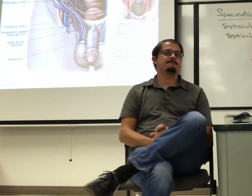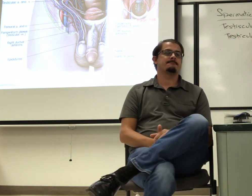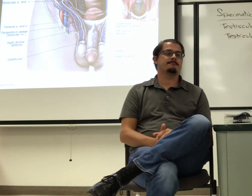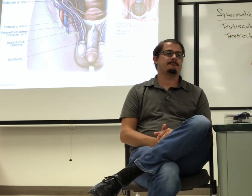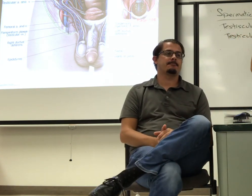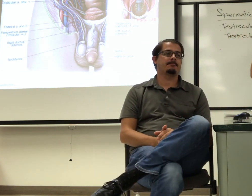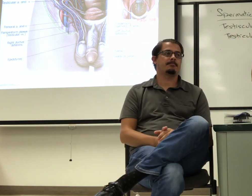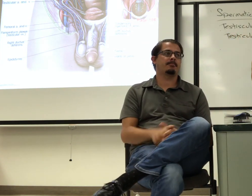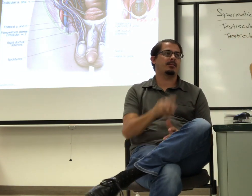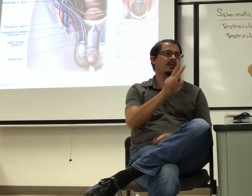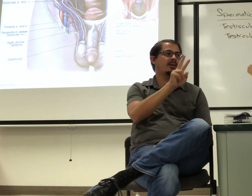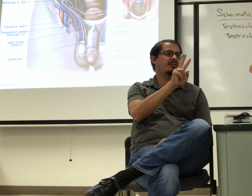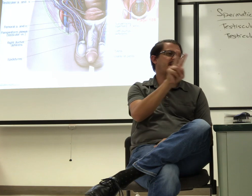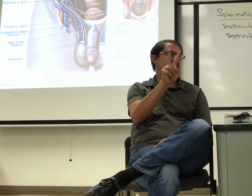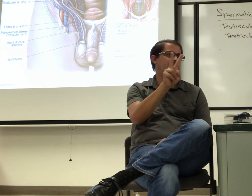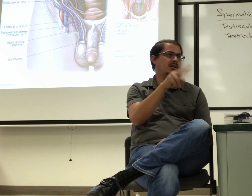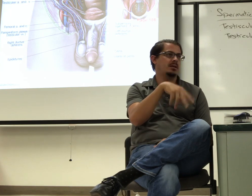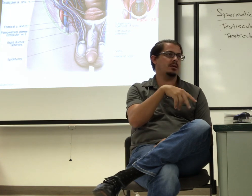VV,